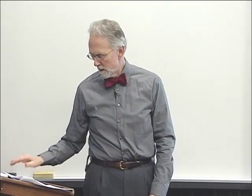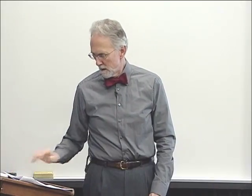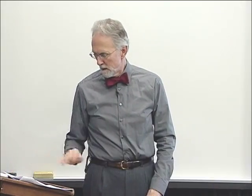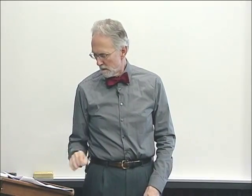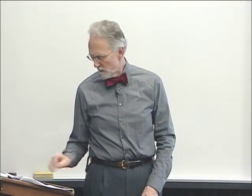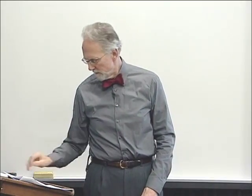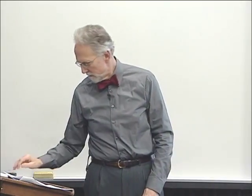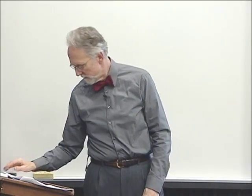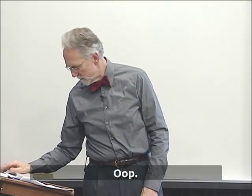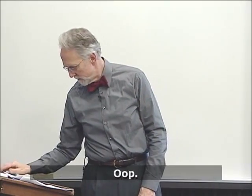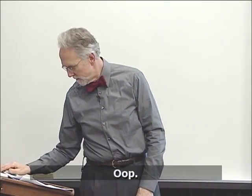Oop.